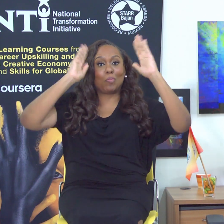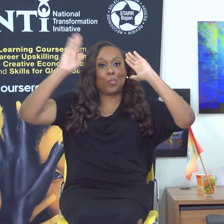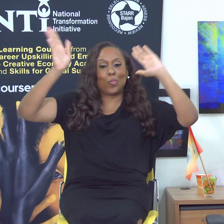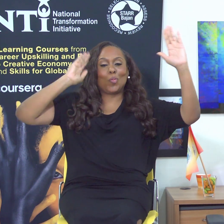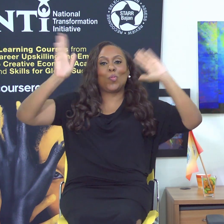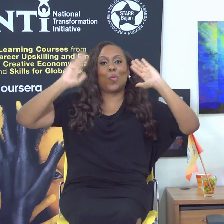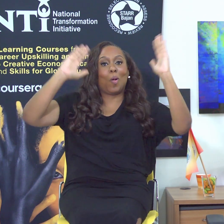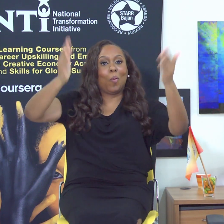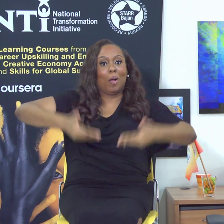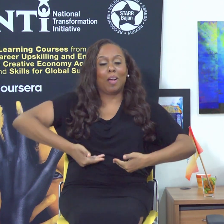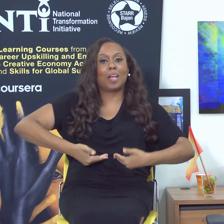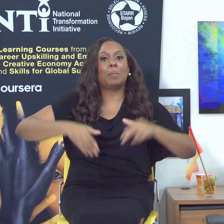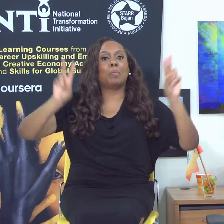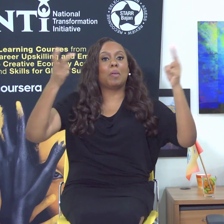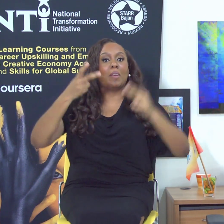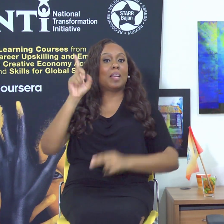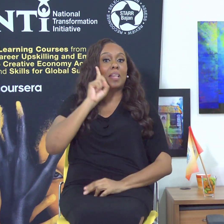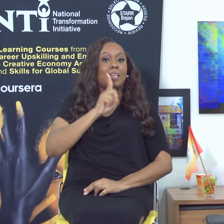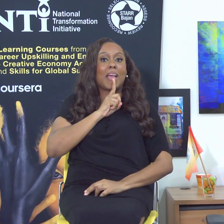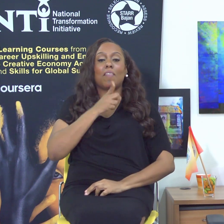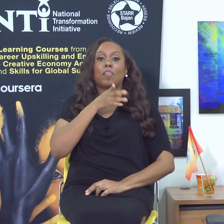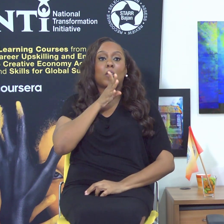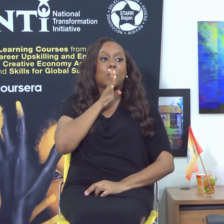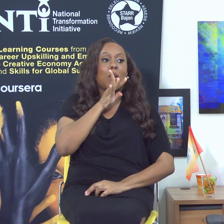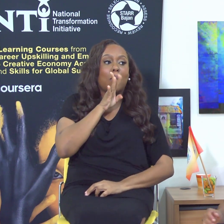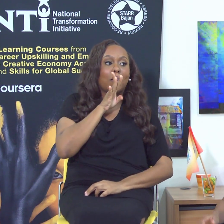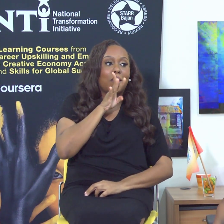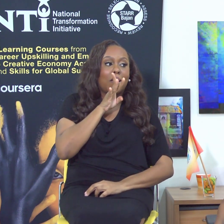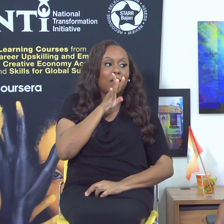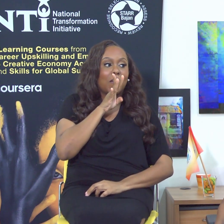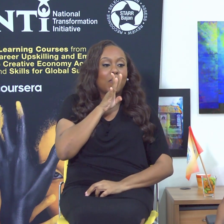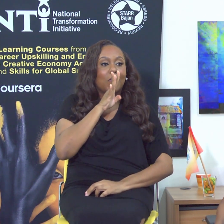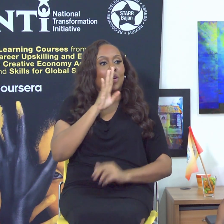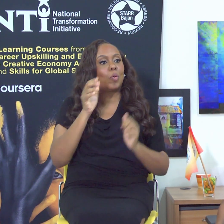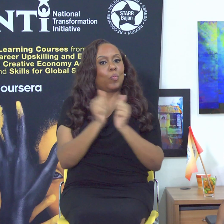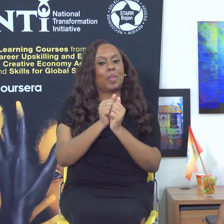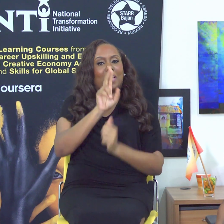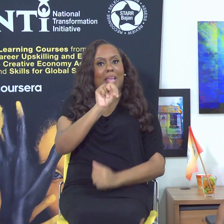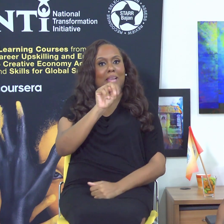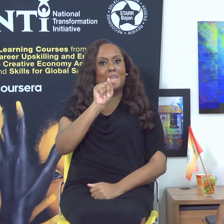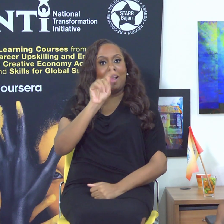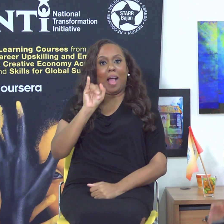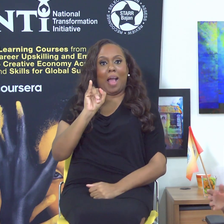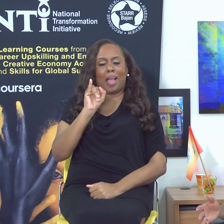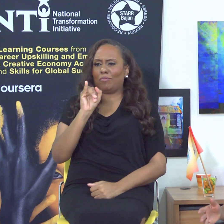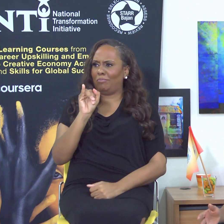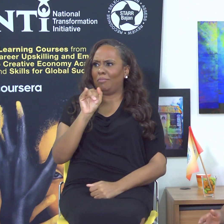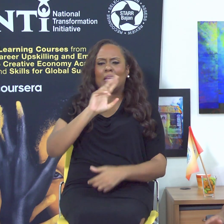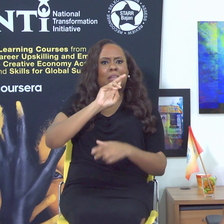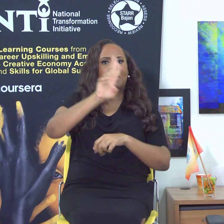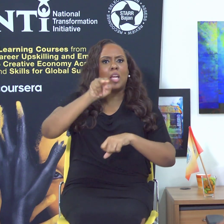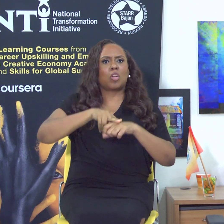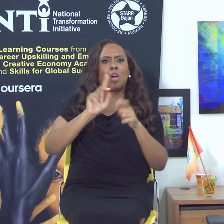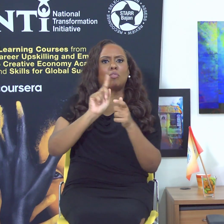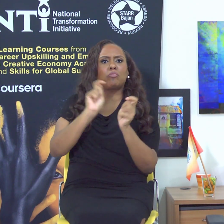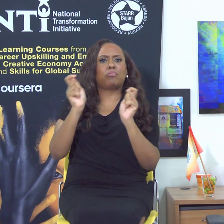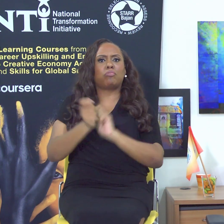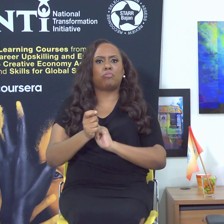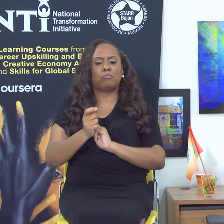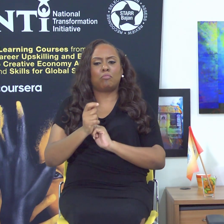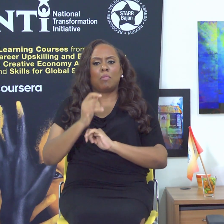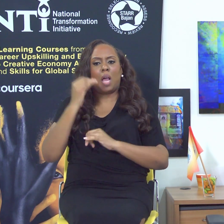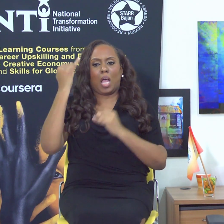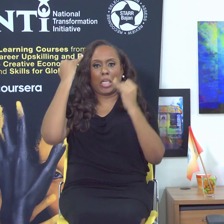everybody, and welcome to Deaf Talks, brought to you by the NTI, the National Transformation Initiative. My name is